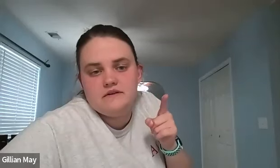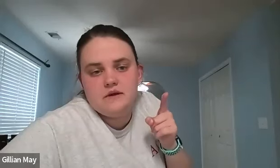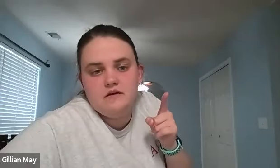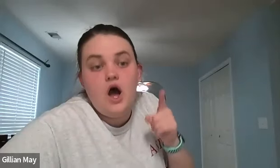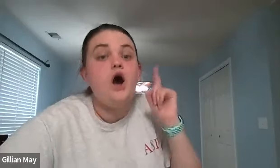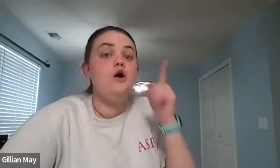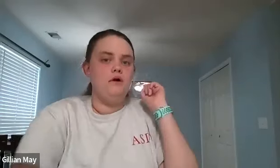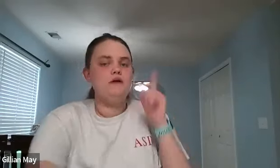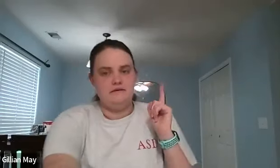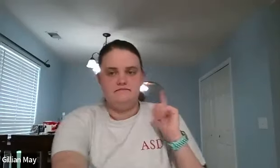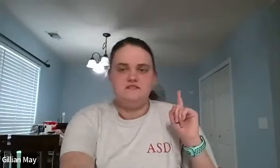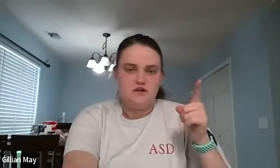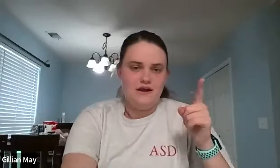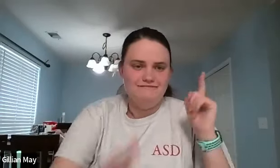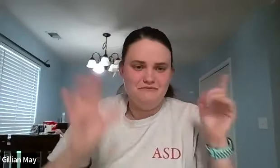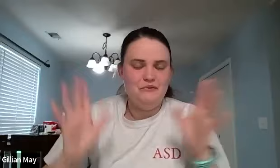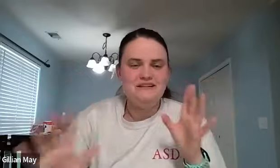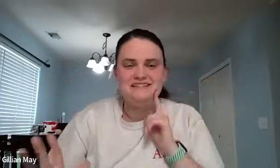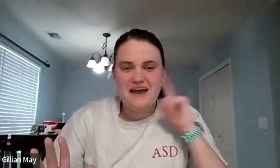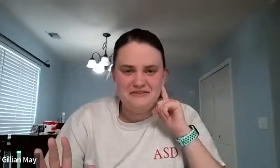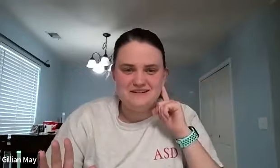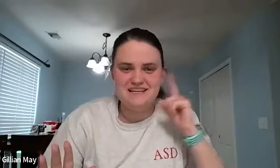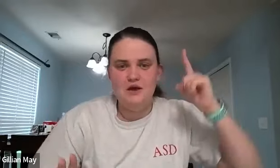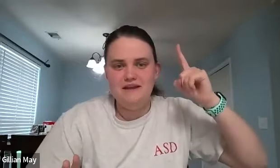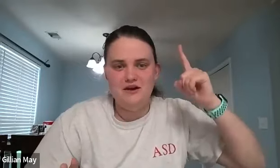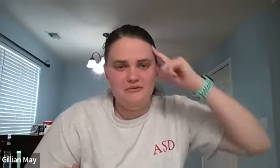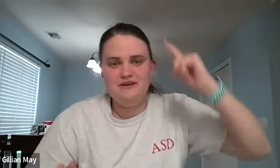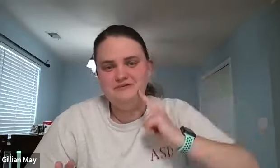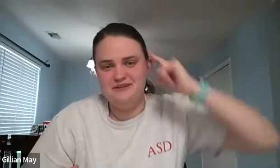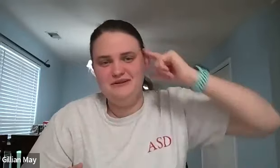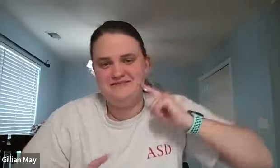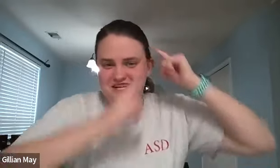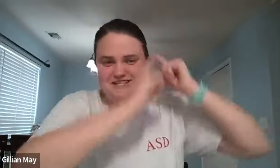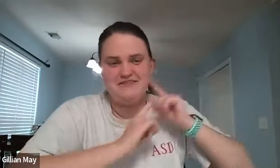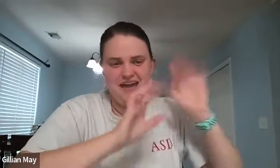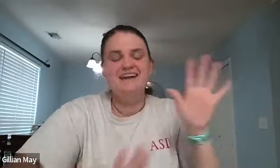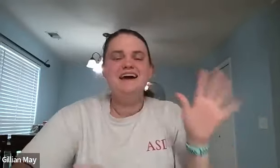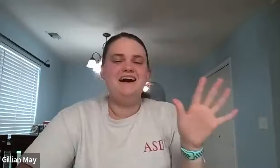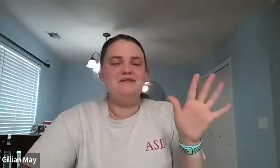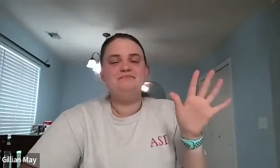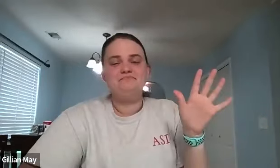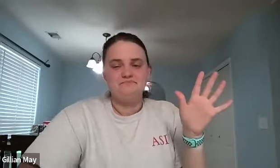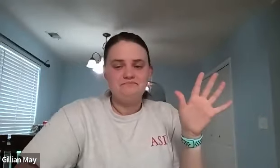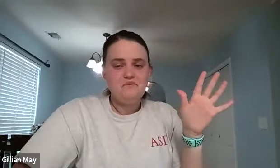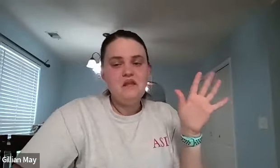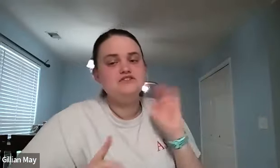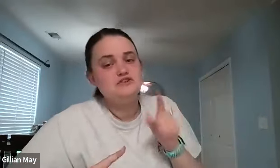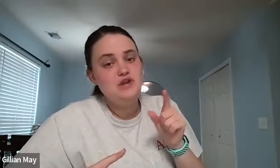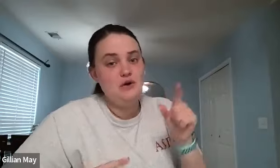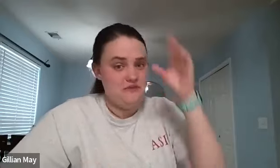female? Oh, okay. Sorry. We went to deaf and I was like, oh wait, no, you don't have to change out that. So no, this